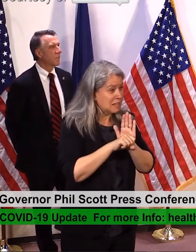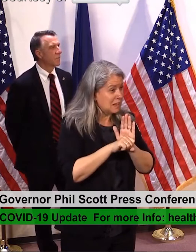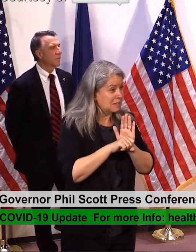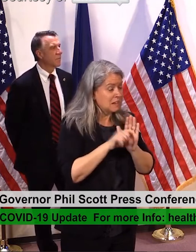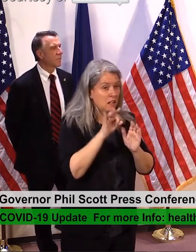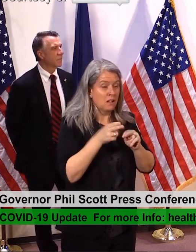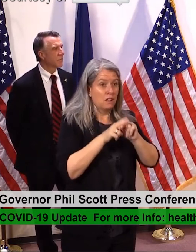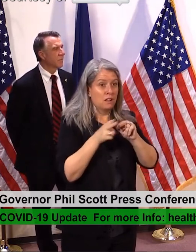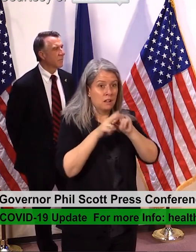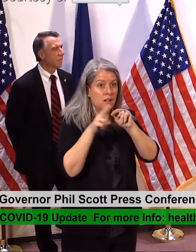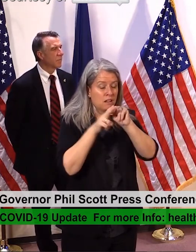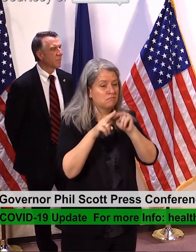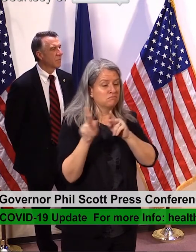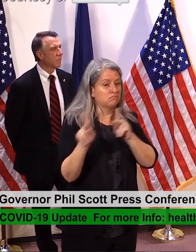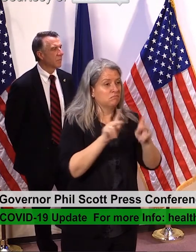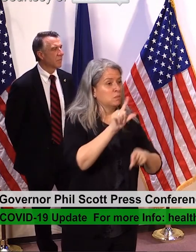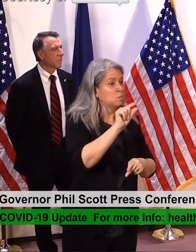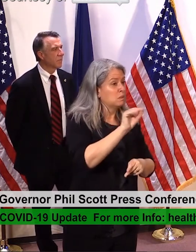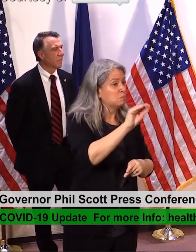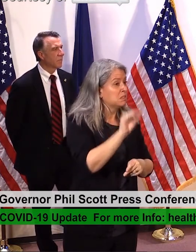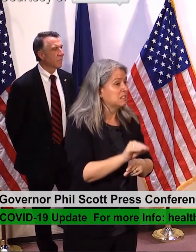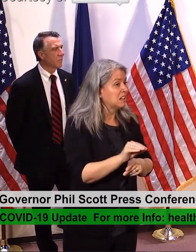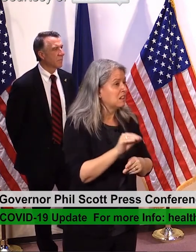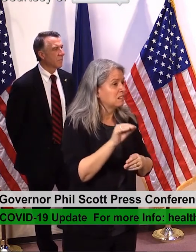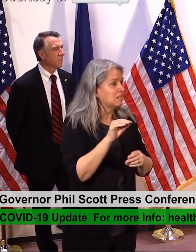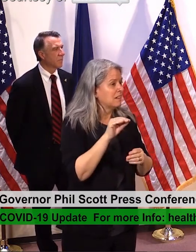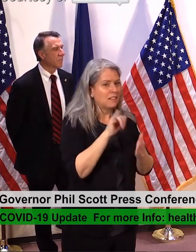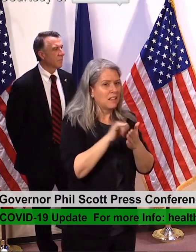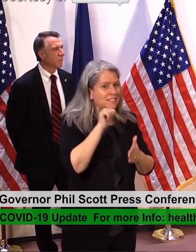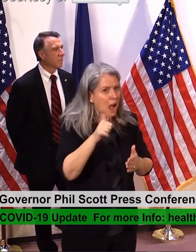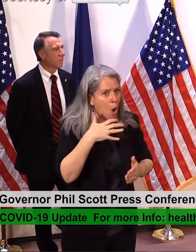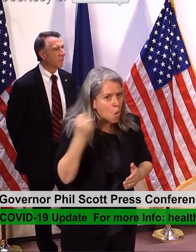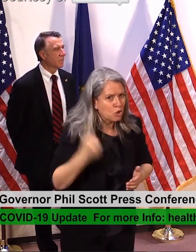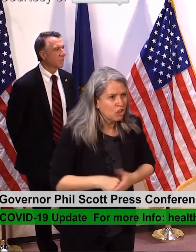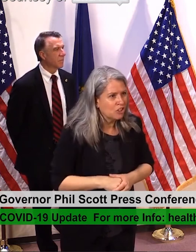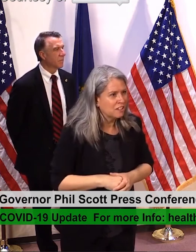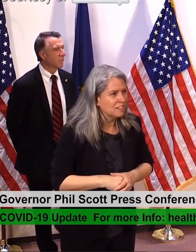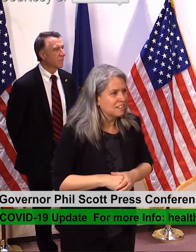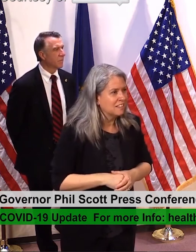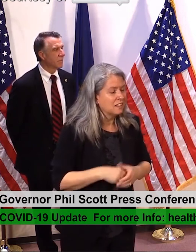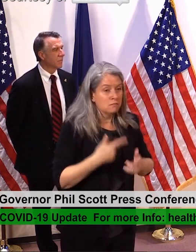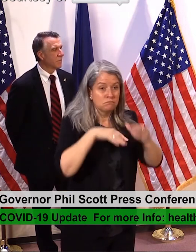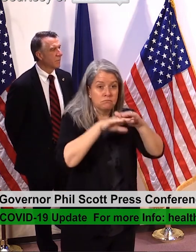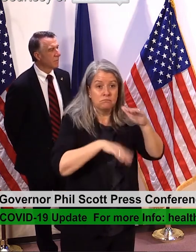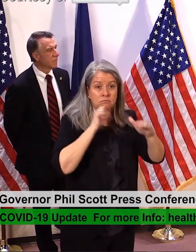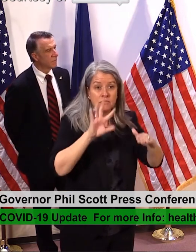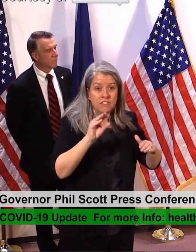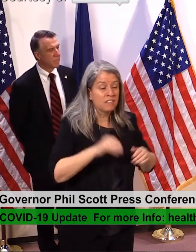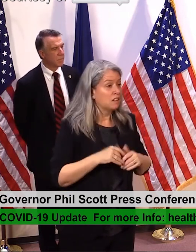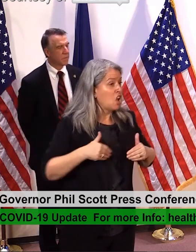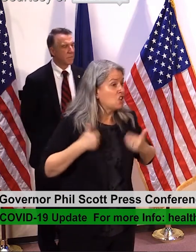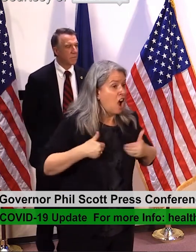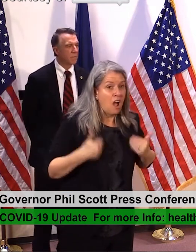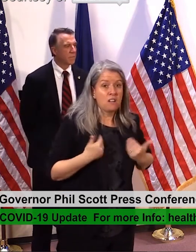there will be 20% of those that may be in a demographic you weren't anticipating. They may be below age 50, even younger